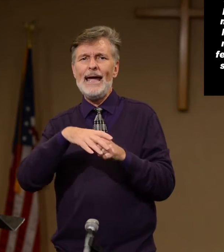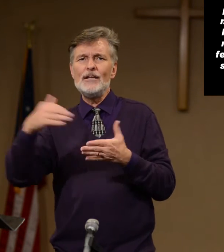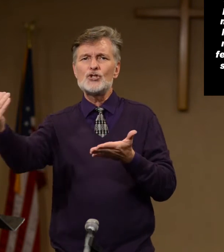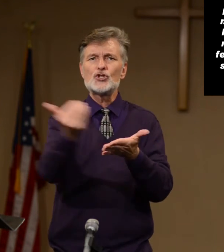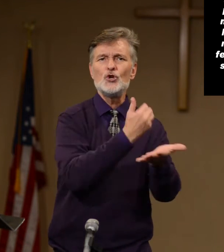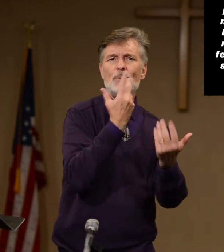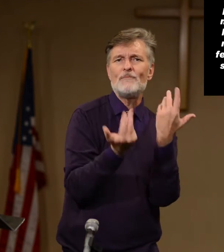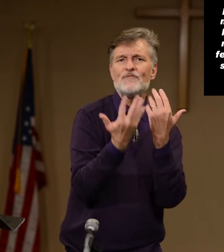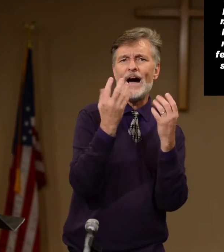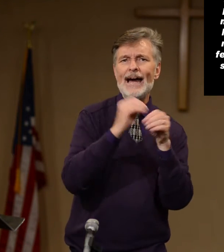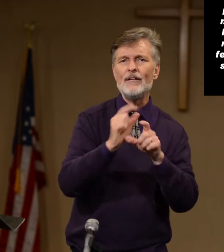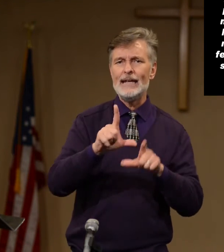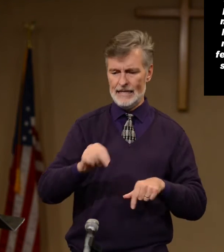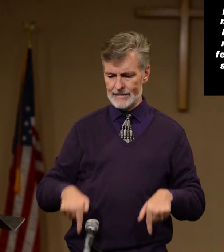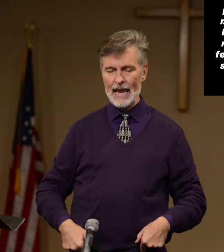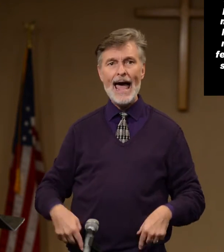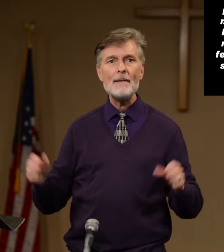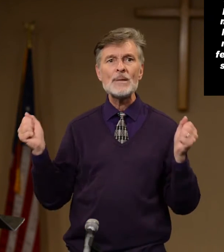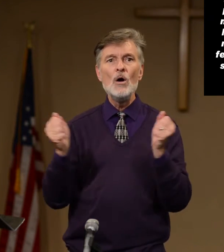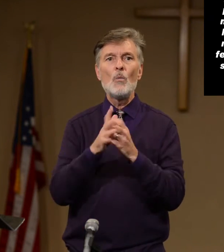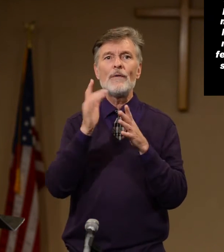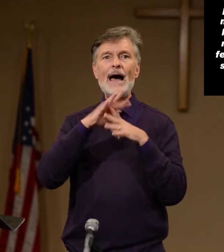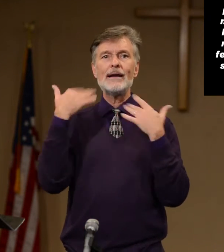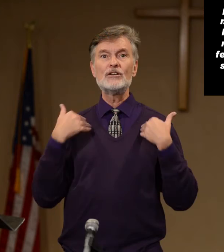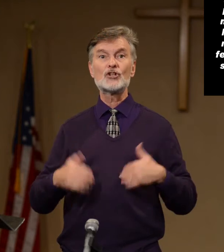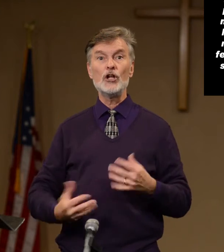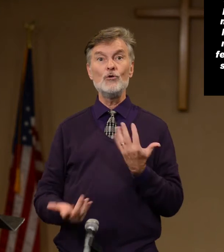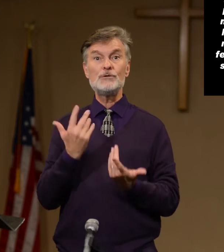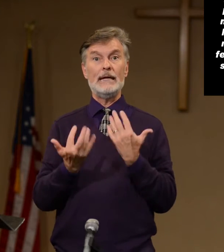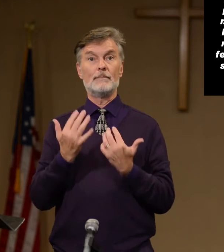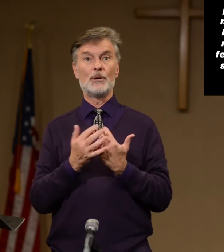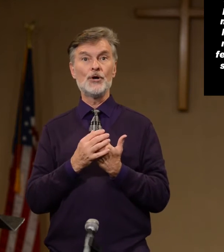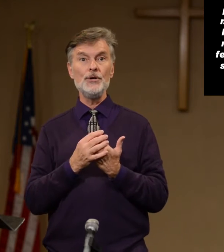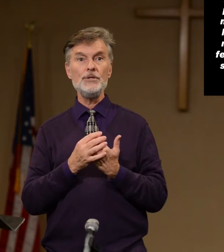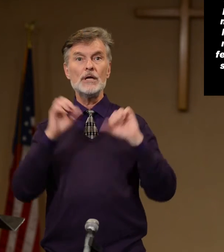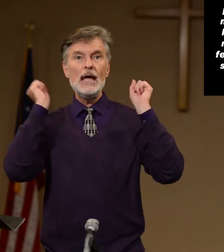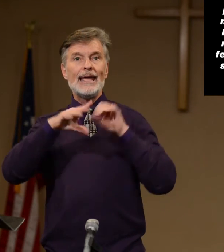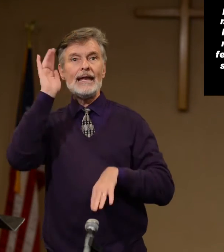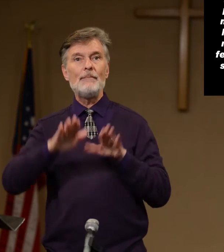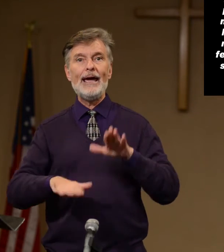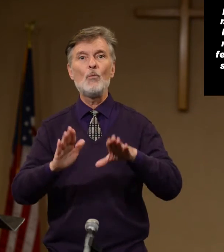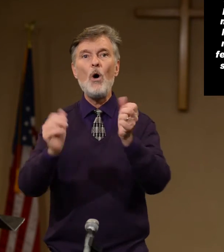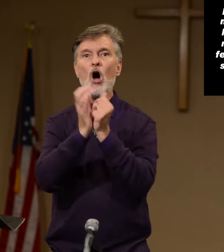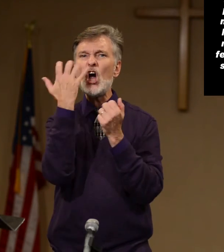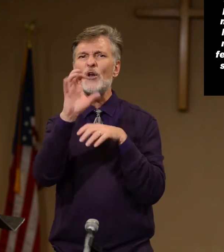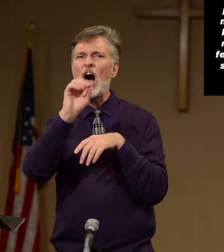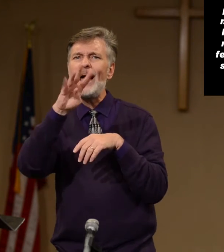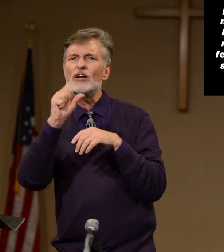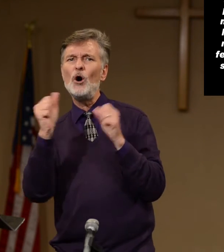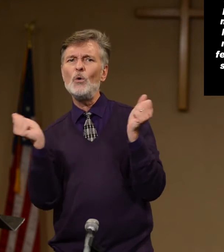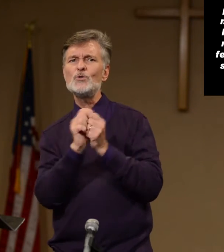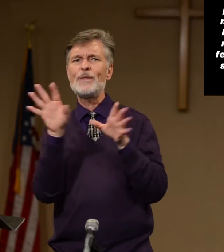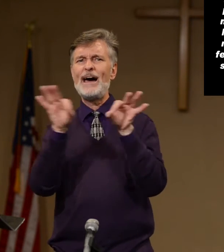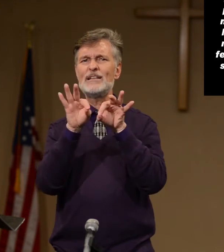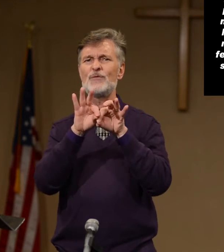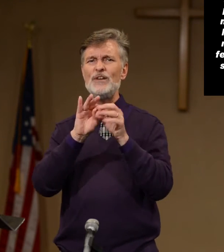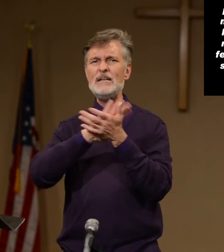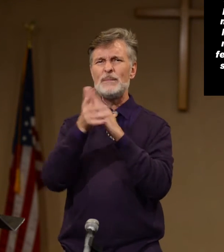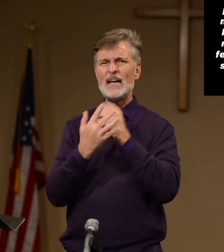man scoop up fire in his lap without his clothes being burned? Can a man walk on hot coals without his feet